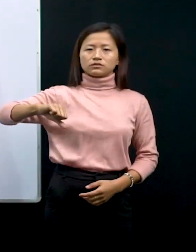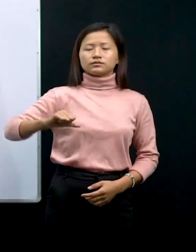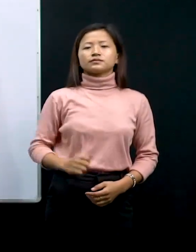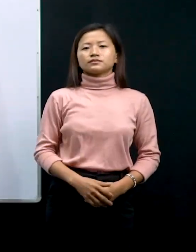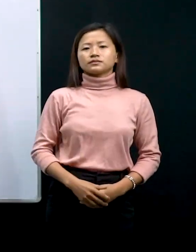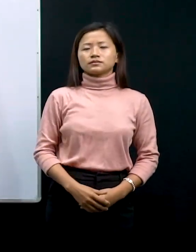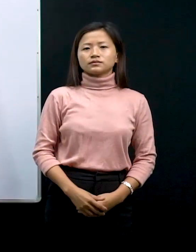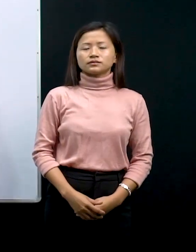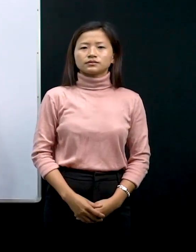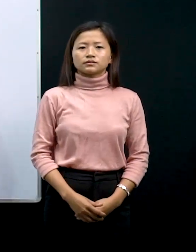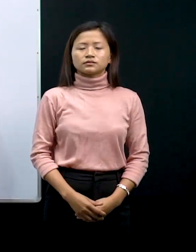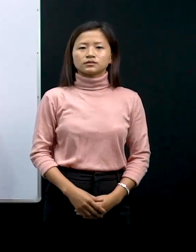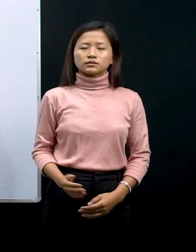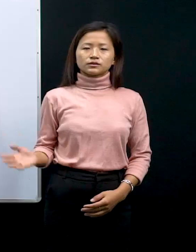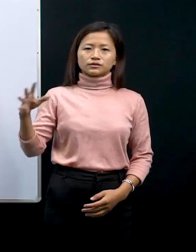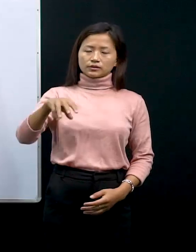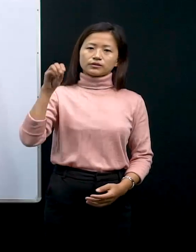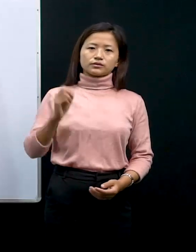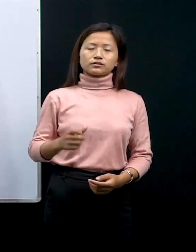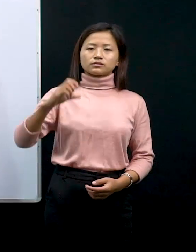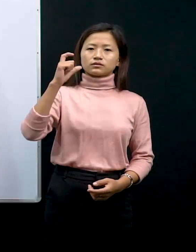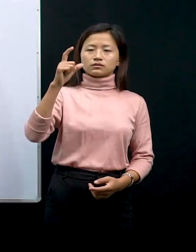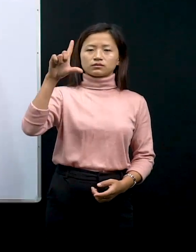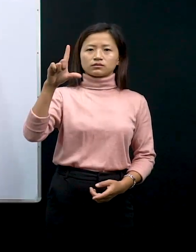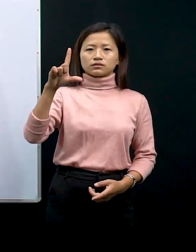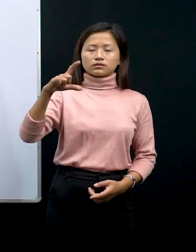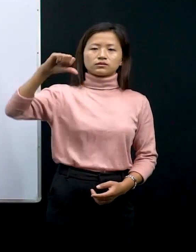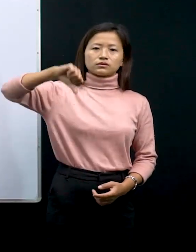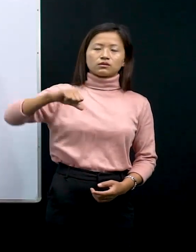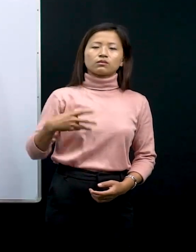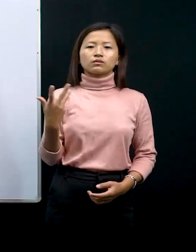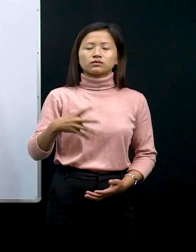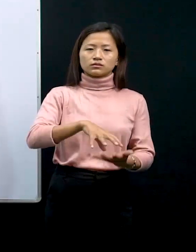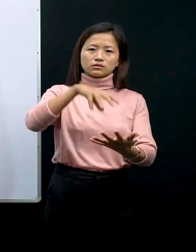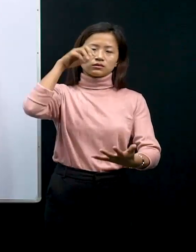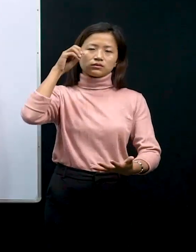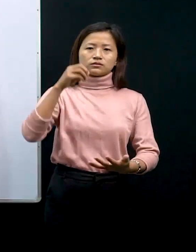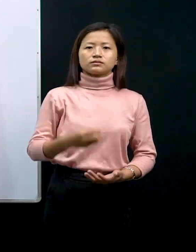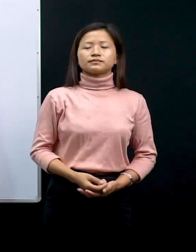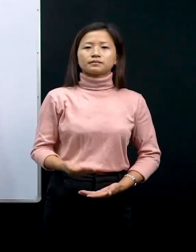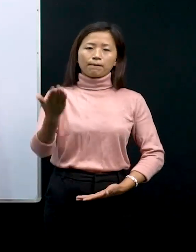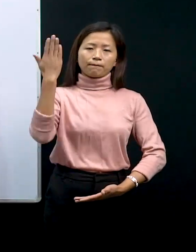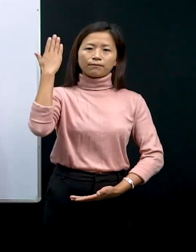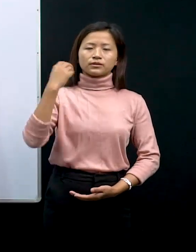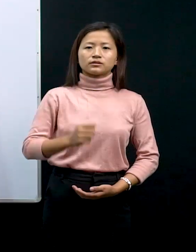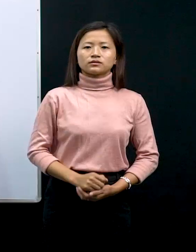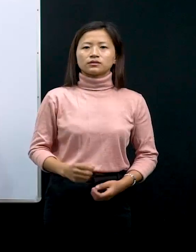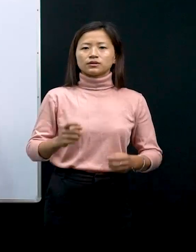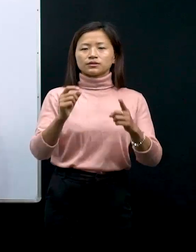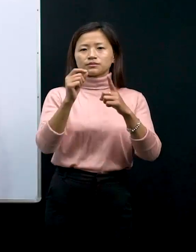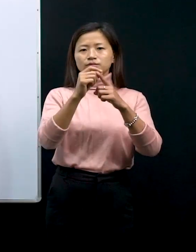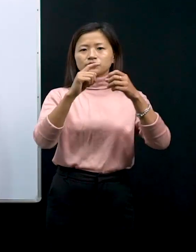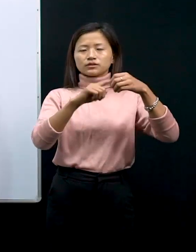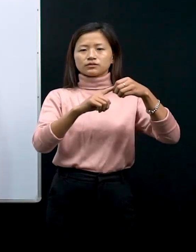right? So I am going to take you to class 9. Go back to class 9 and recall the whatever you learn in class 9. Okay? PQ and PR is